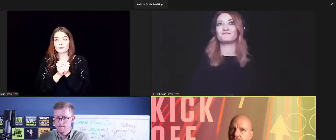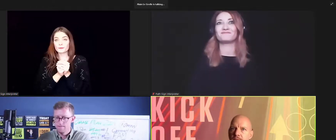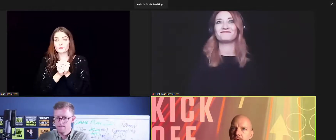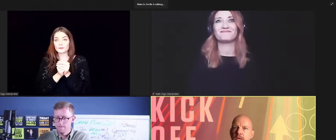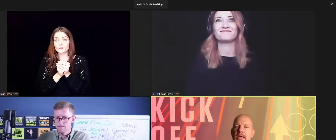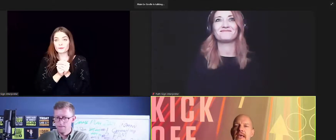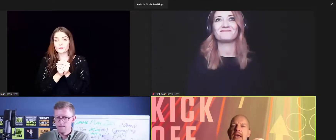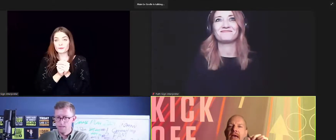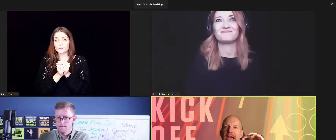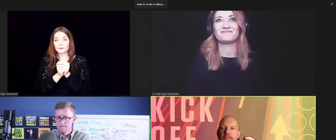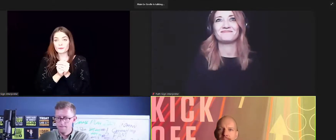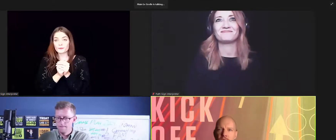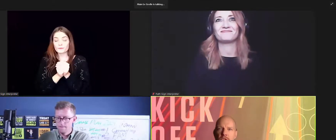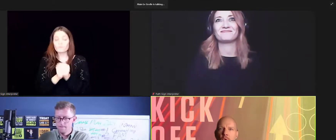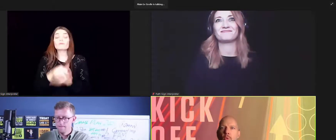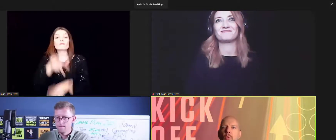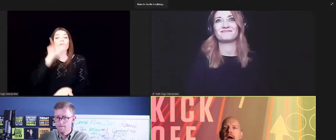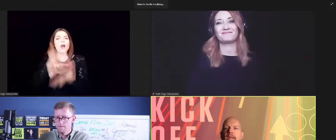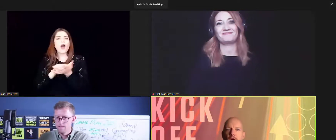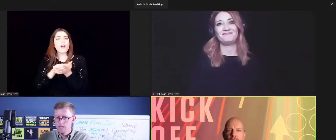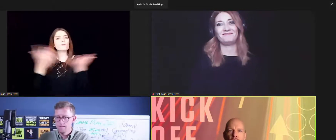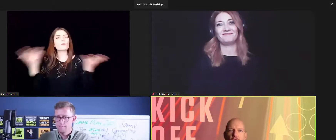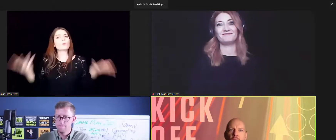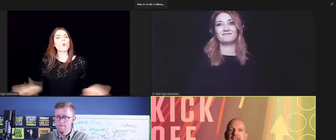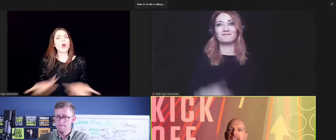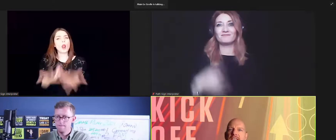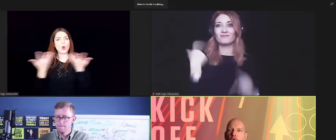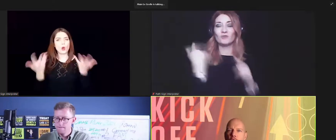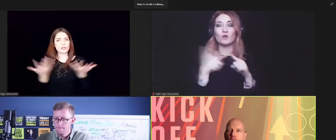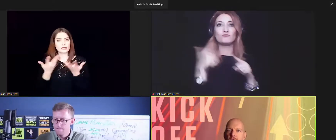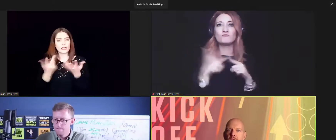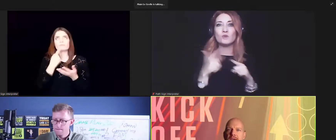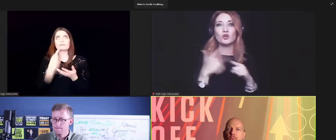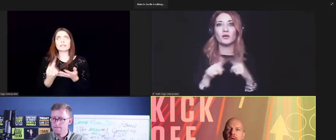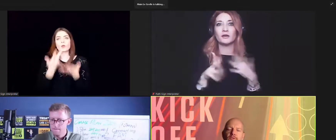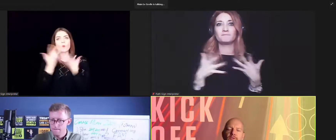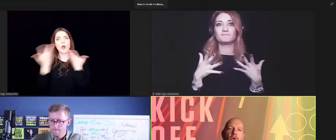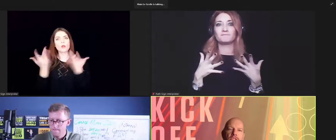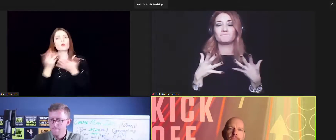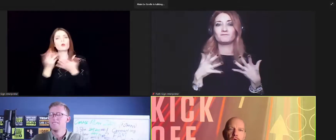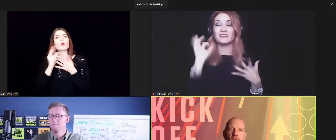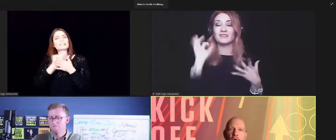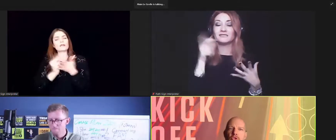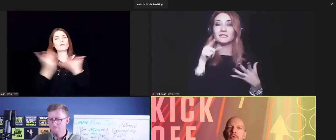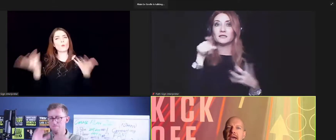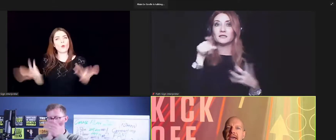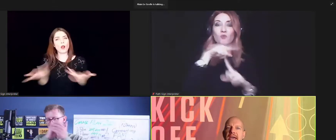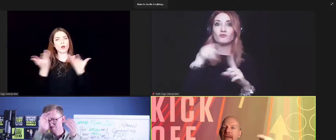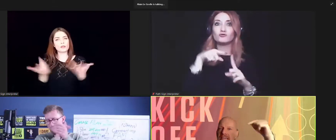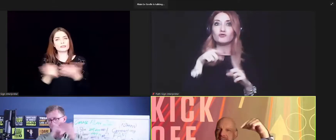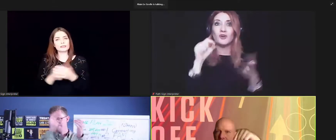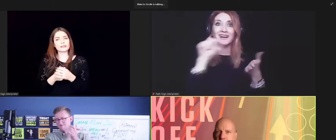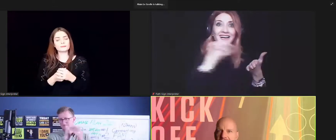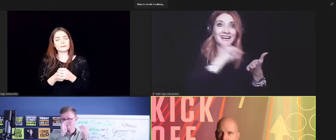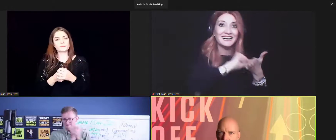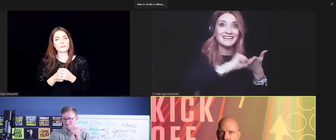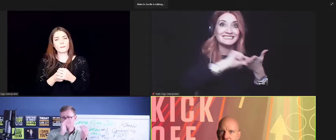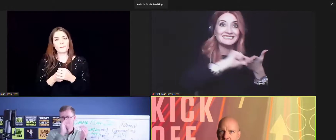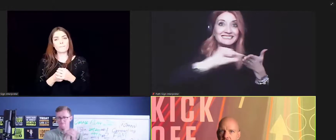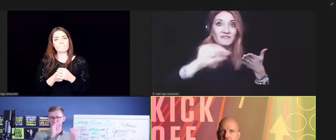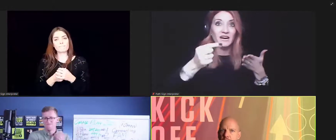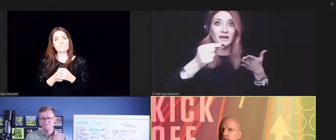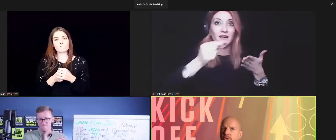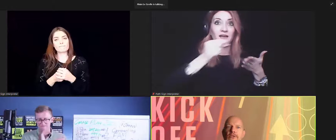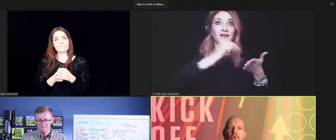not enough. And put one of your 20 goals and one of the most important goals you have in my